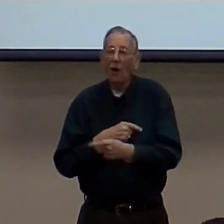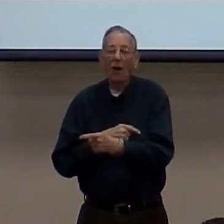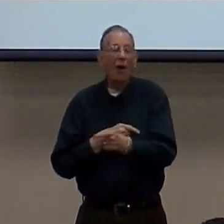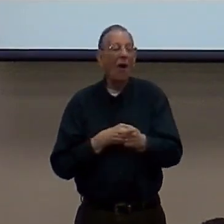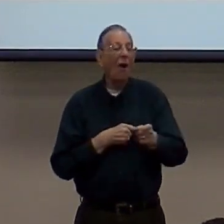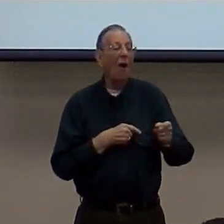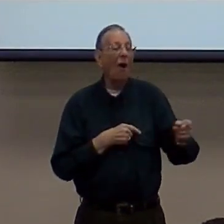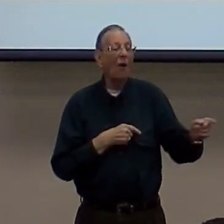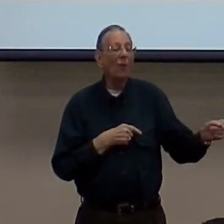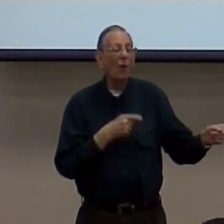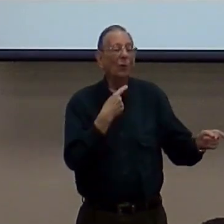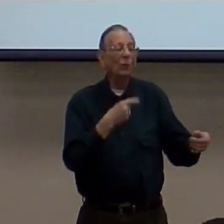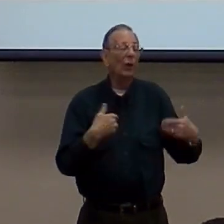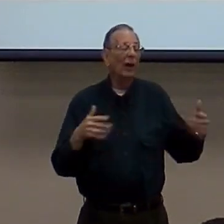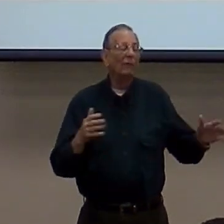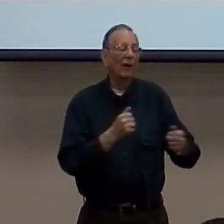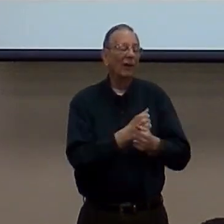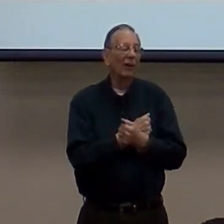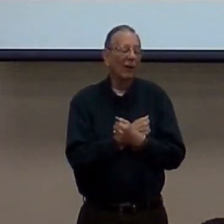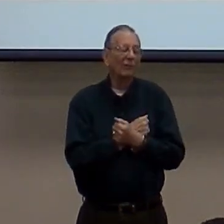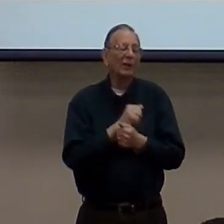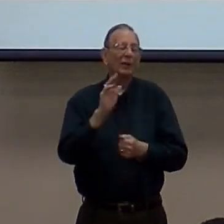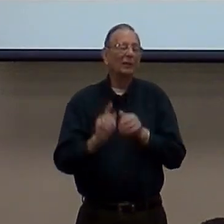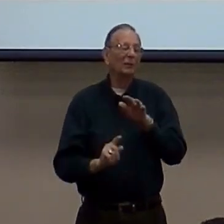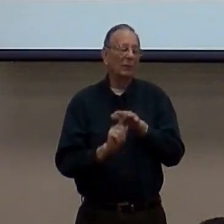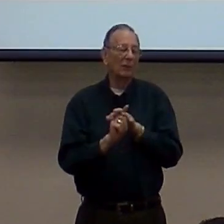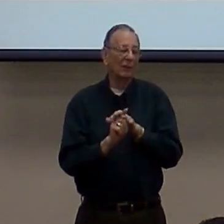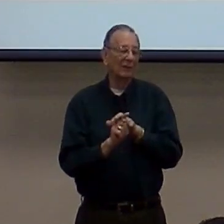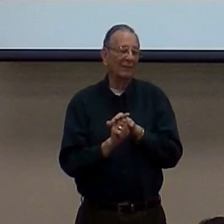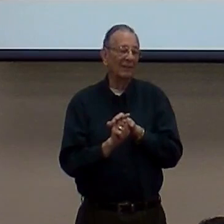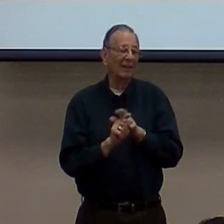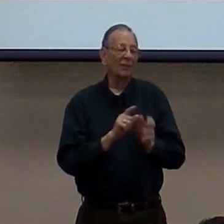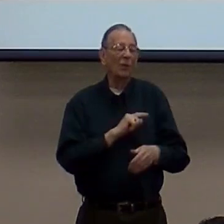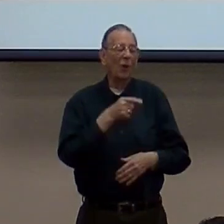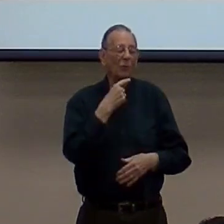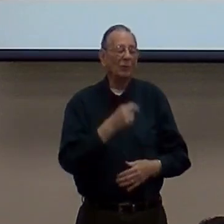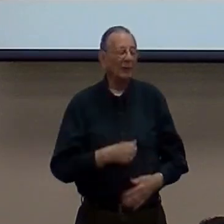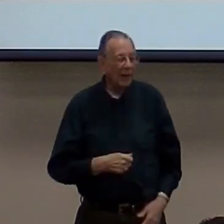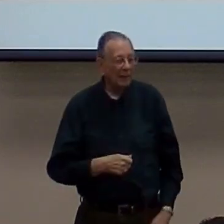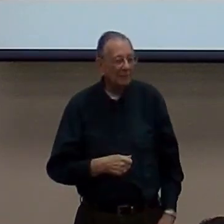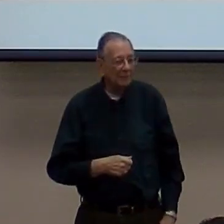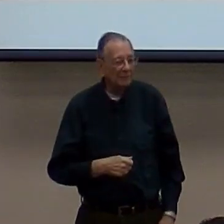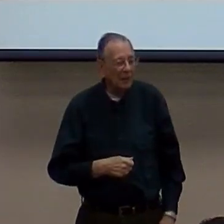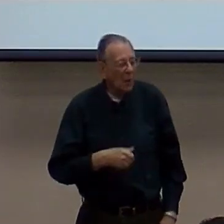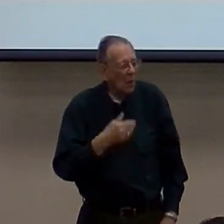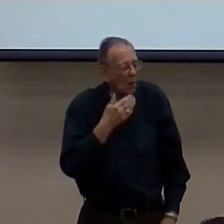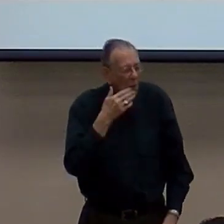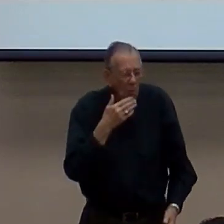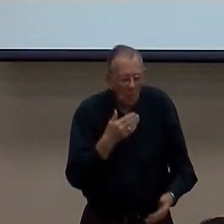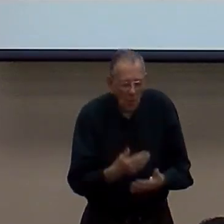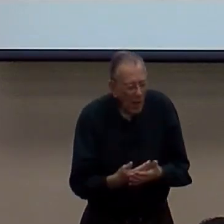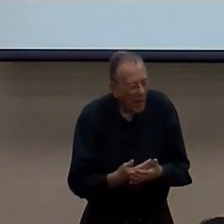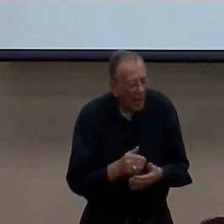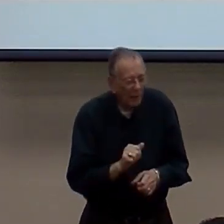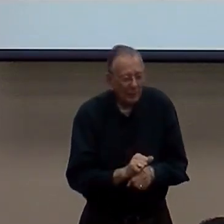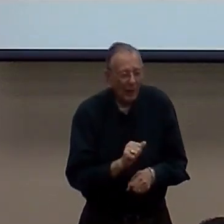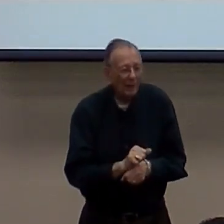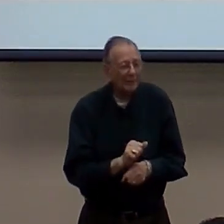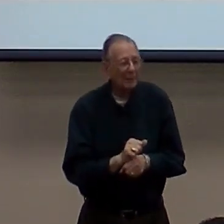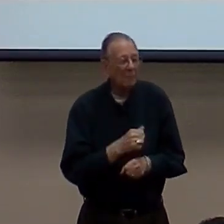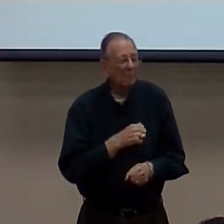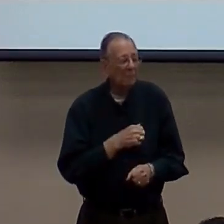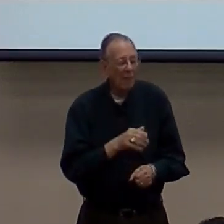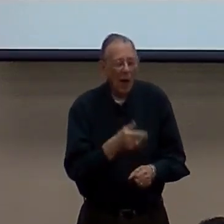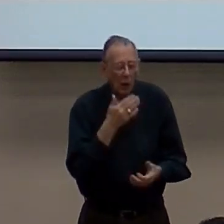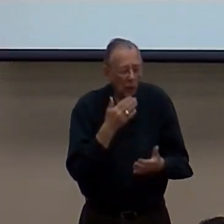to all those who have loved His appearing. And the Lord will say, well done, thou good and